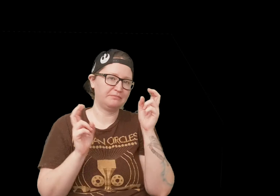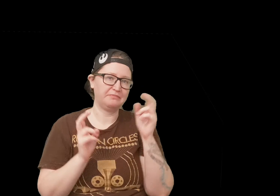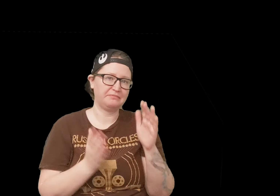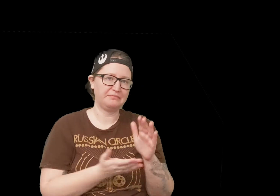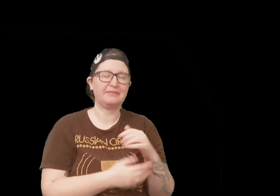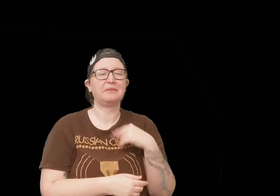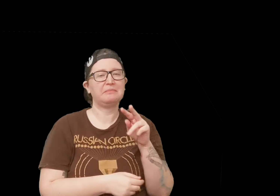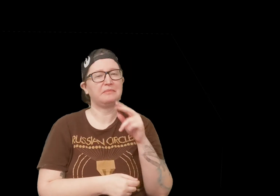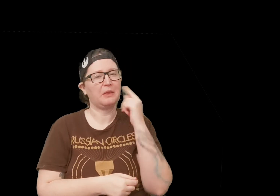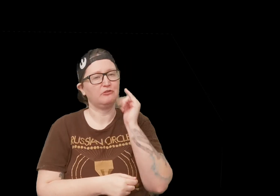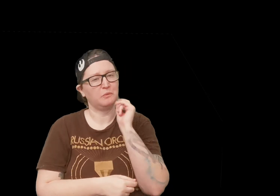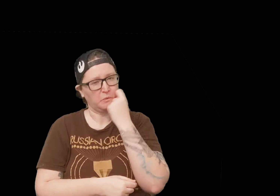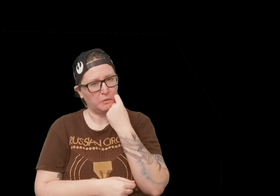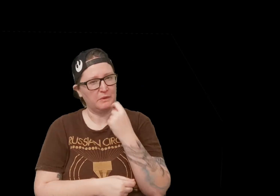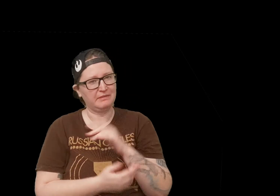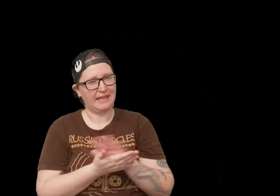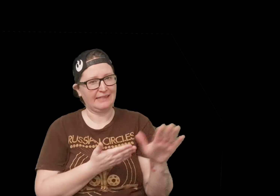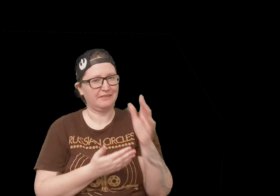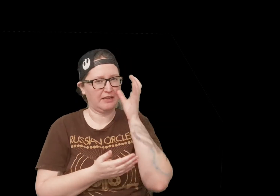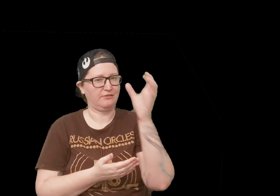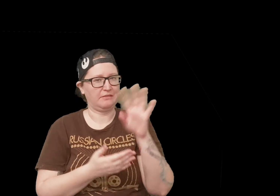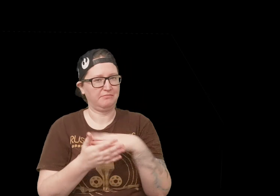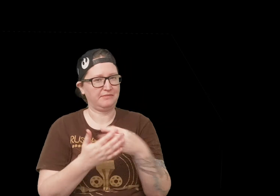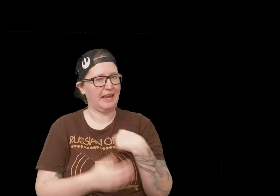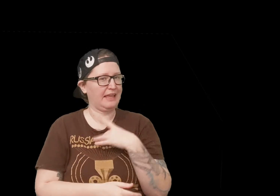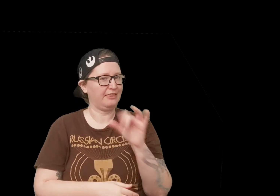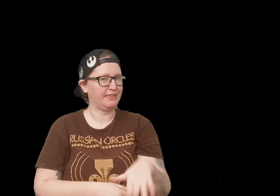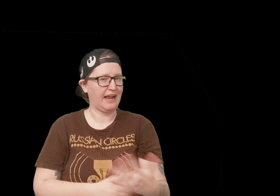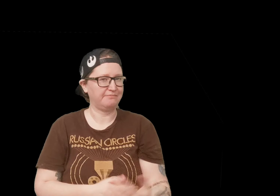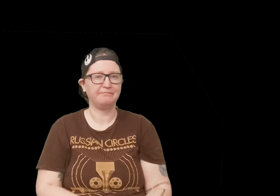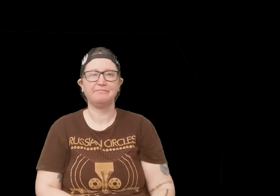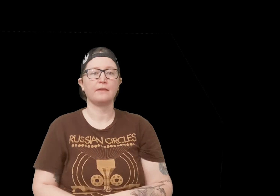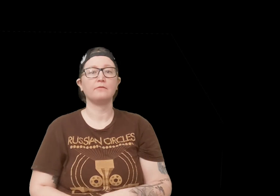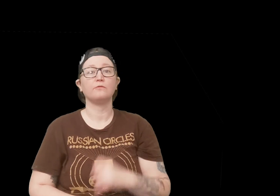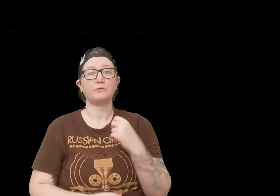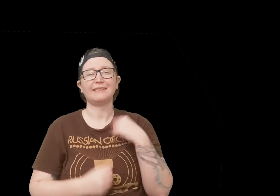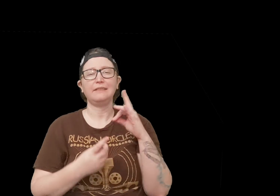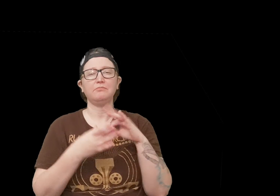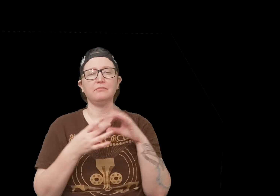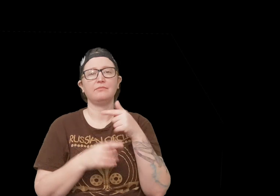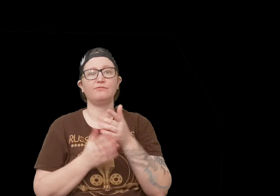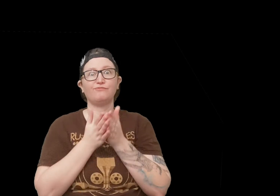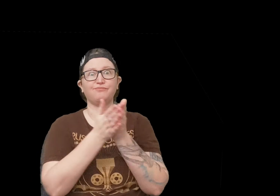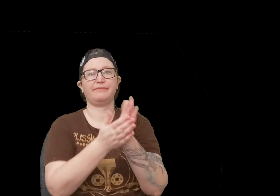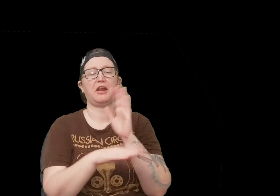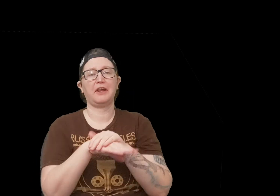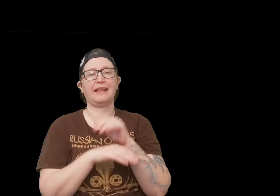less and, so to speak, easier, which I thought was pretty cool and kind of a nice concept. I like that. And so I did